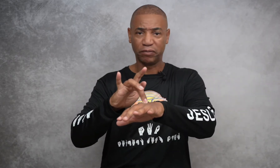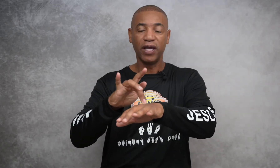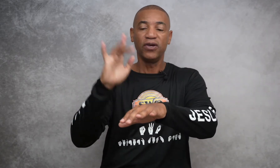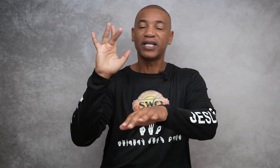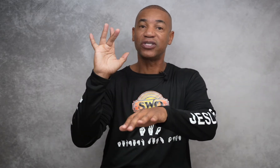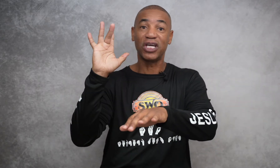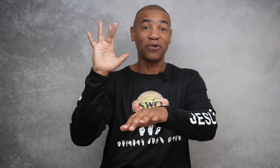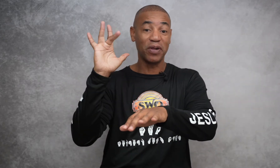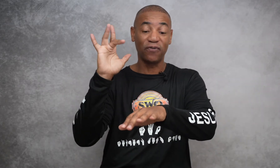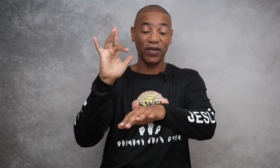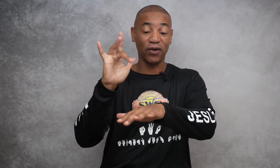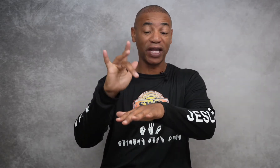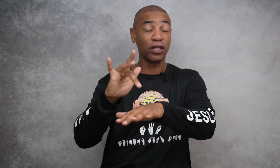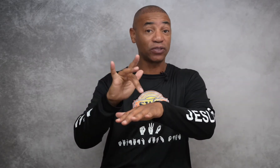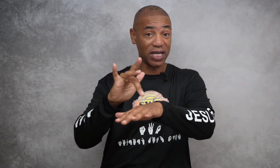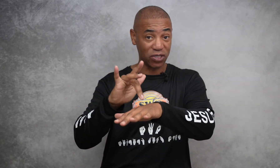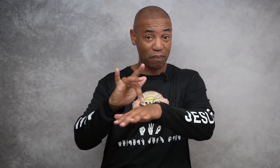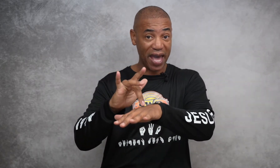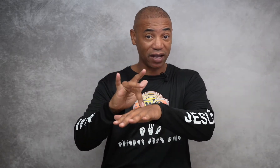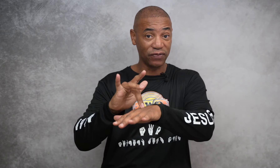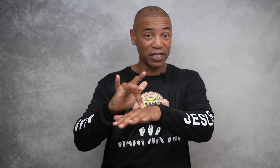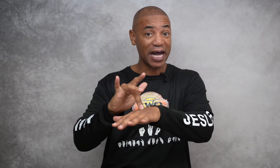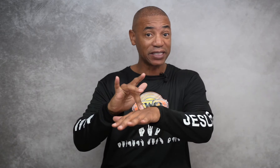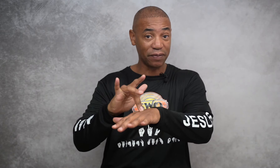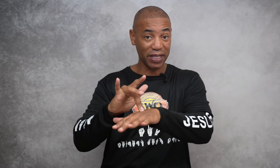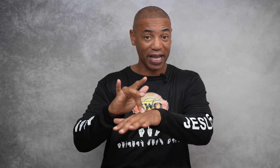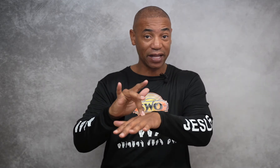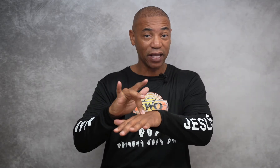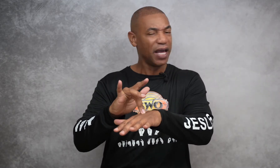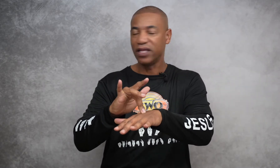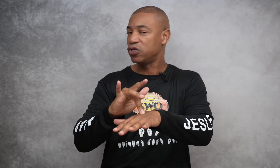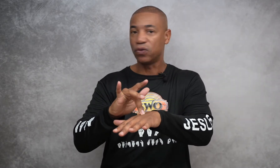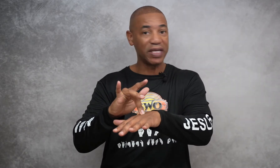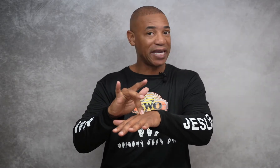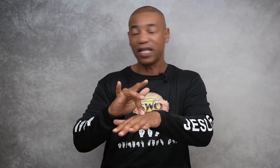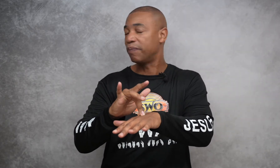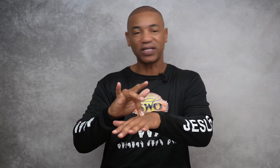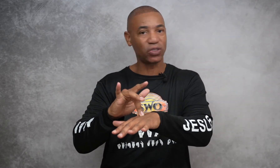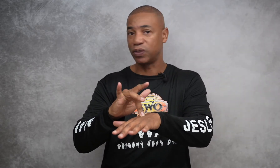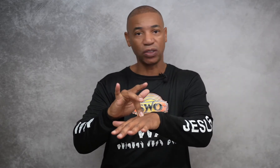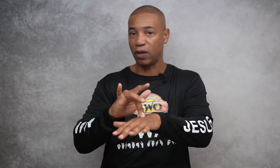you actually take your middle finger and it'll touch the back of the non-dominant hand, and then you'll negate it by just twisting your head.